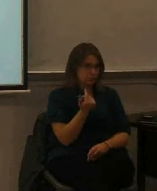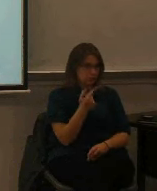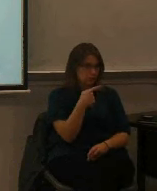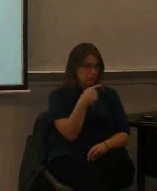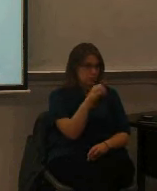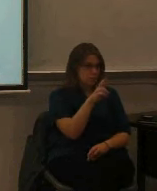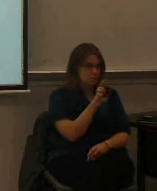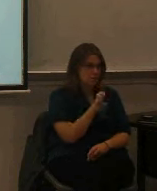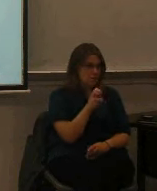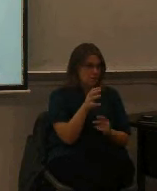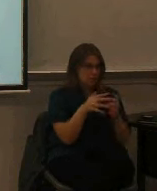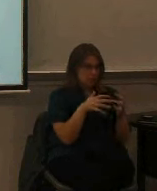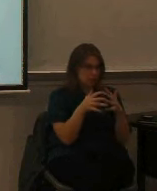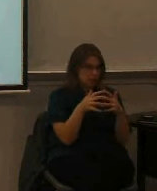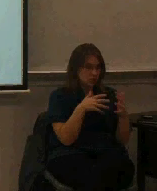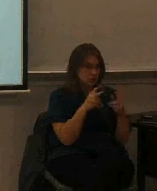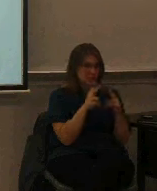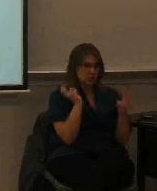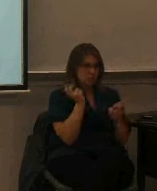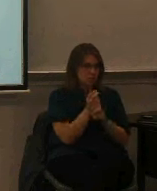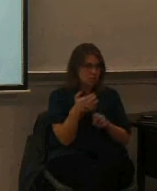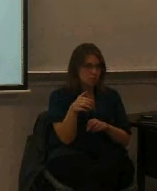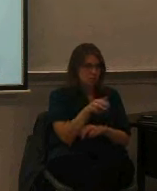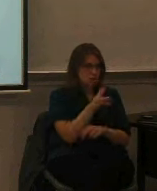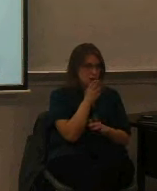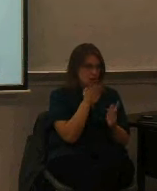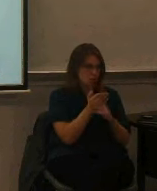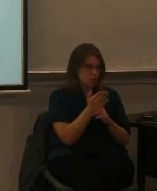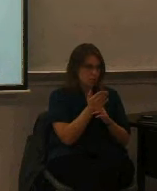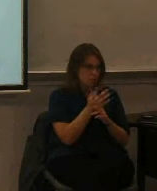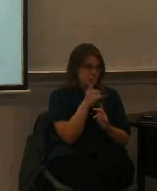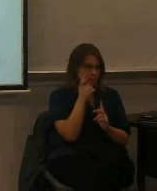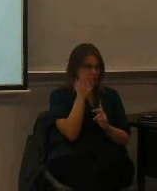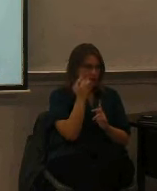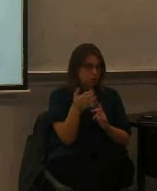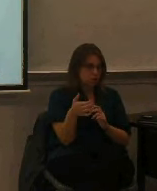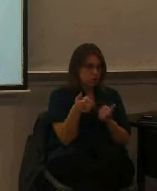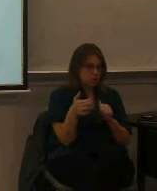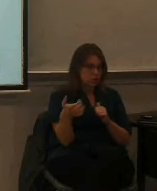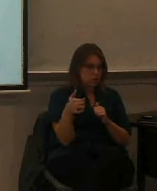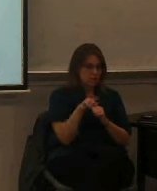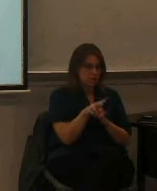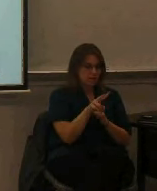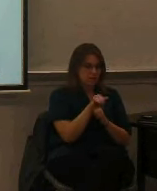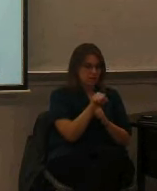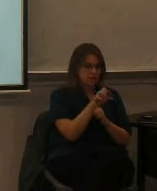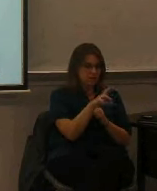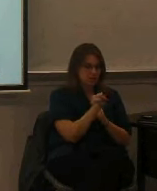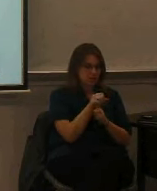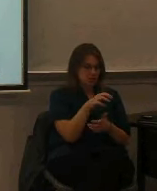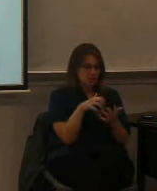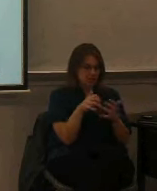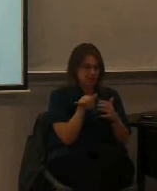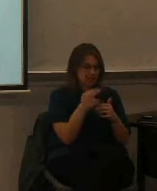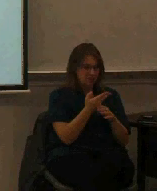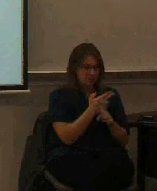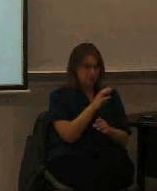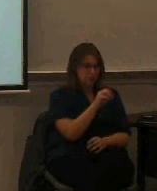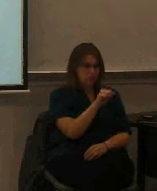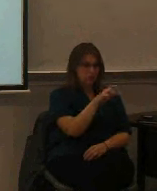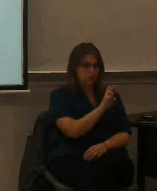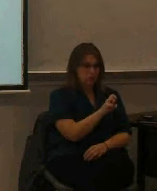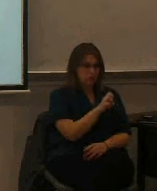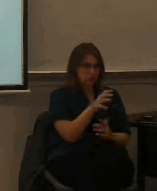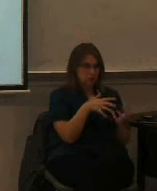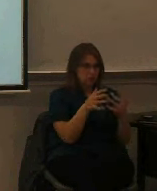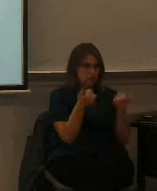pore filter, it's very difficult to pour water through that, and that's because you're basically trying to pour a viscous solution. It'd be like using a coarse filter and